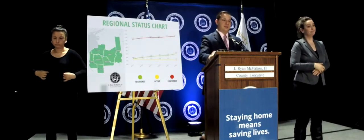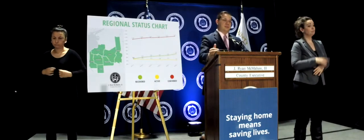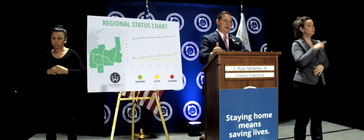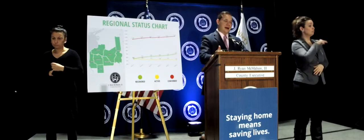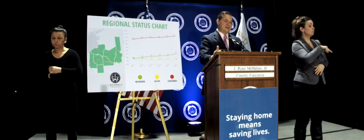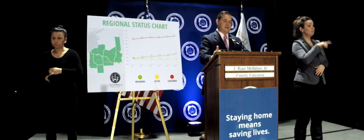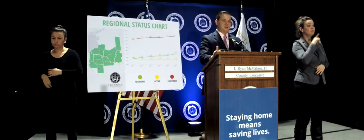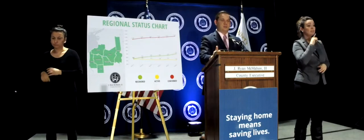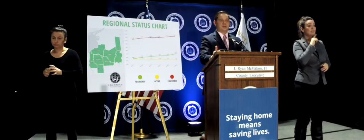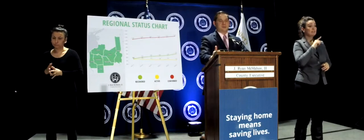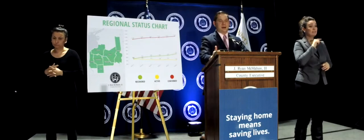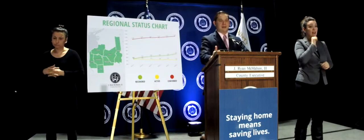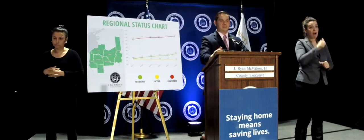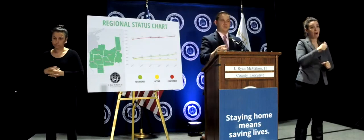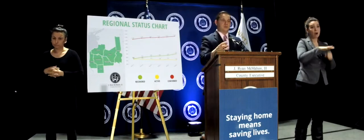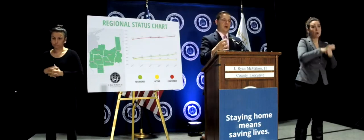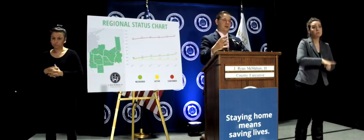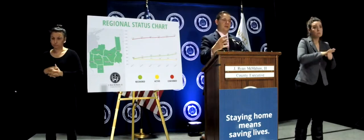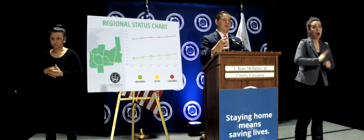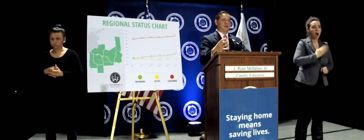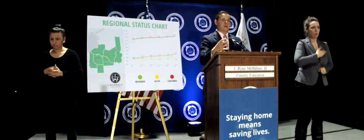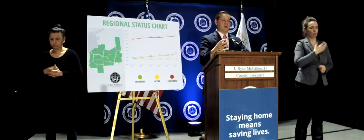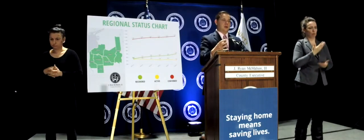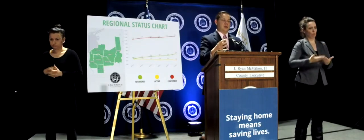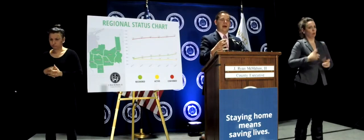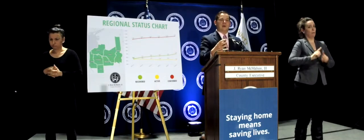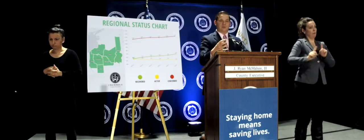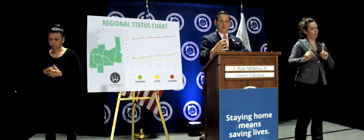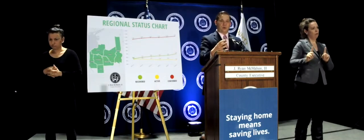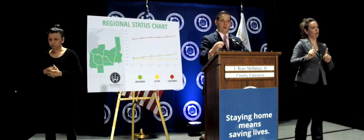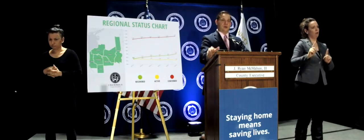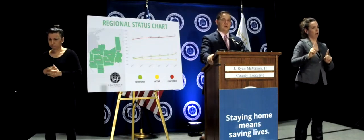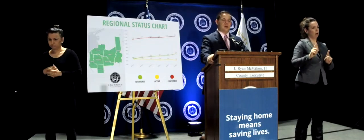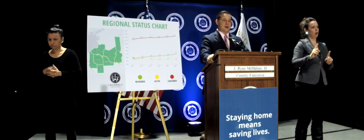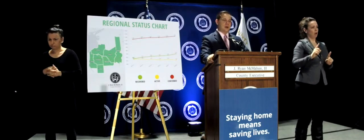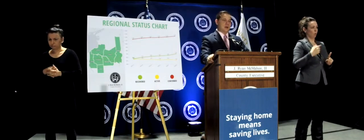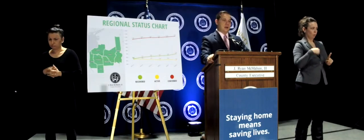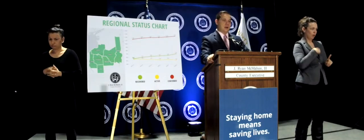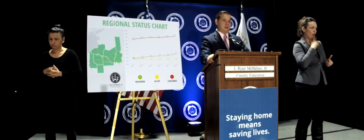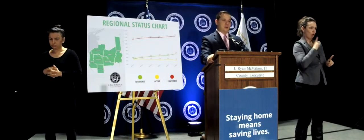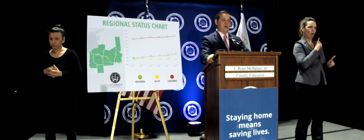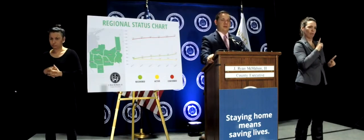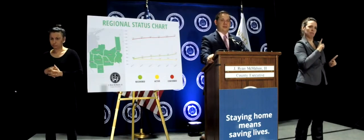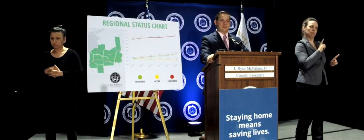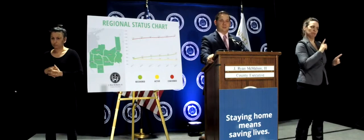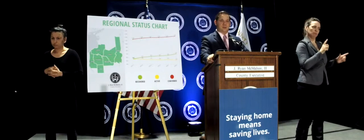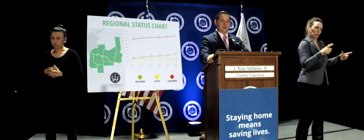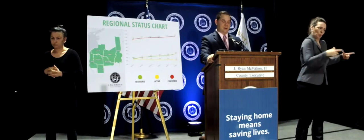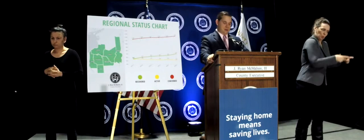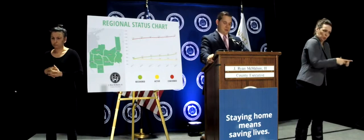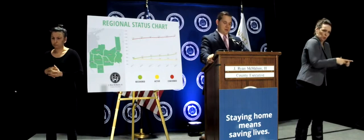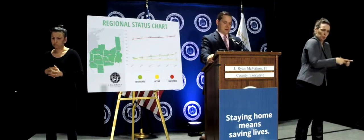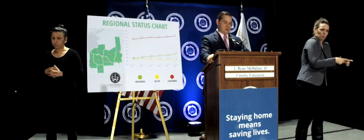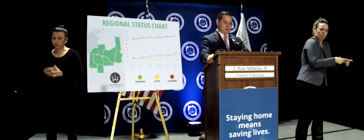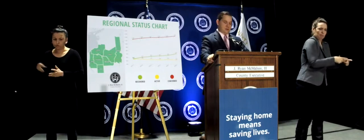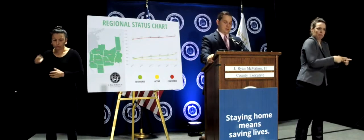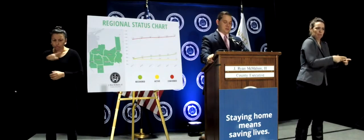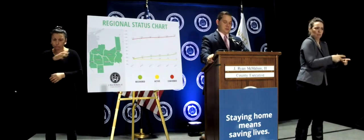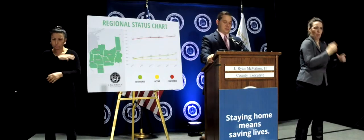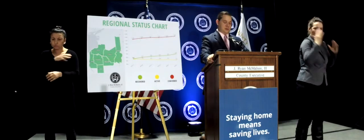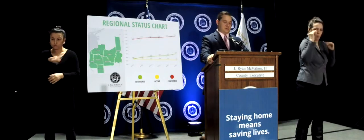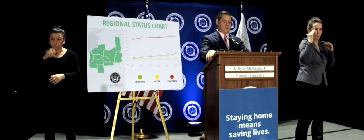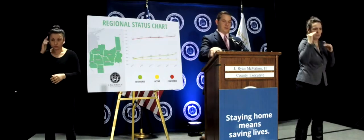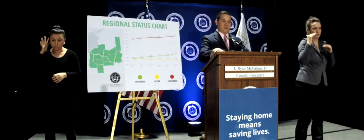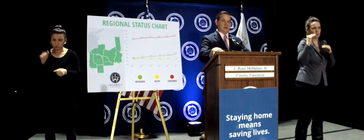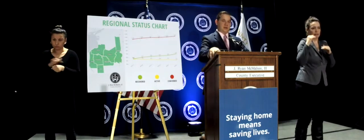So it's a positive, but it's a positive we've already accounted for, and we already anticipate